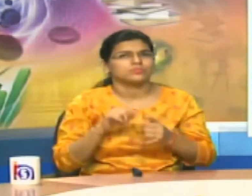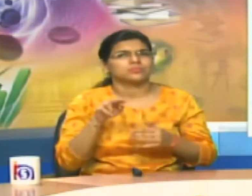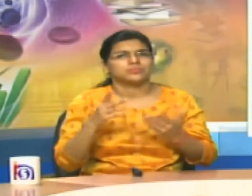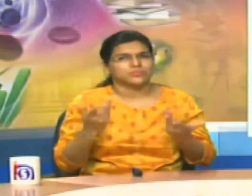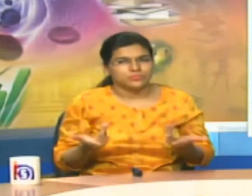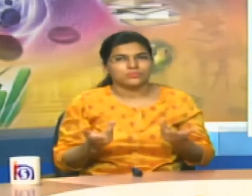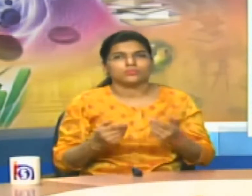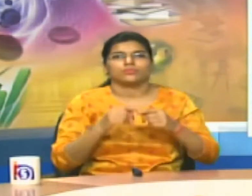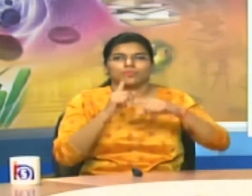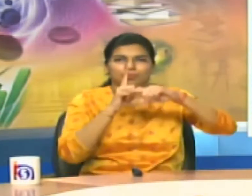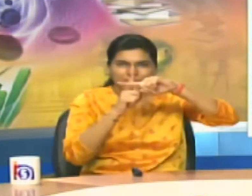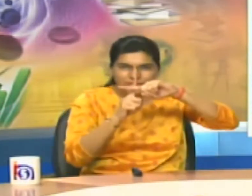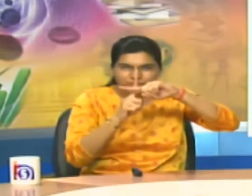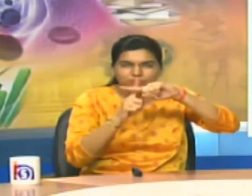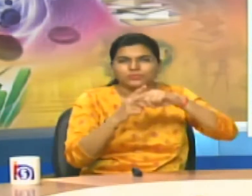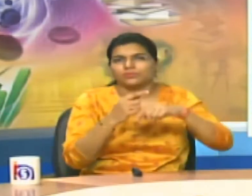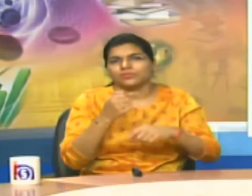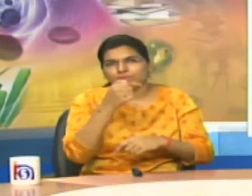The next is formulas.